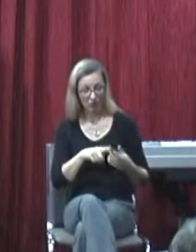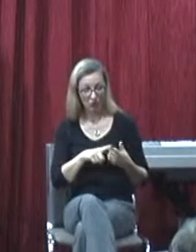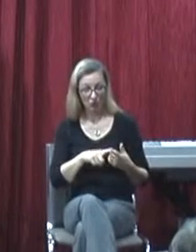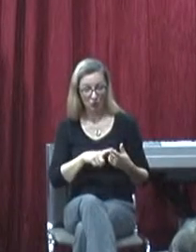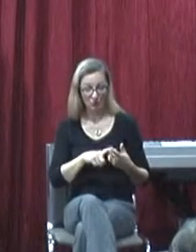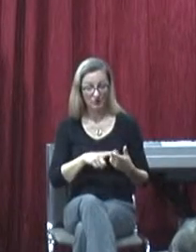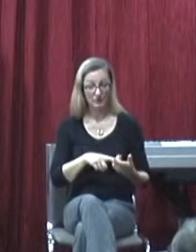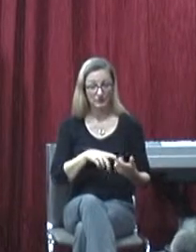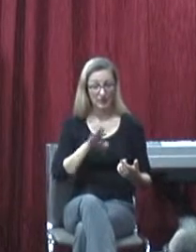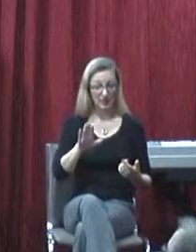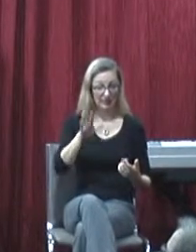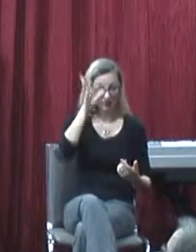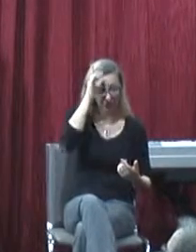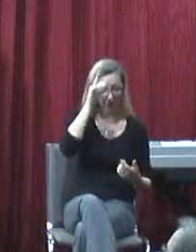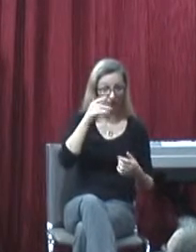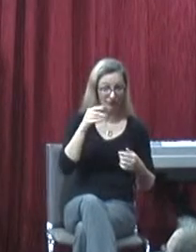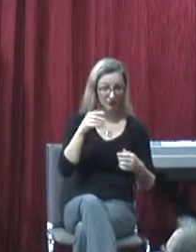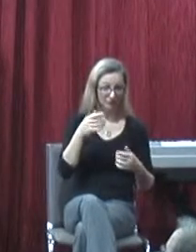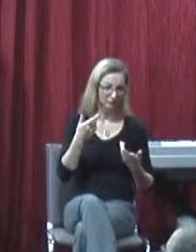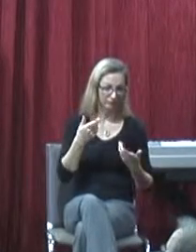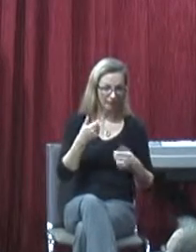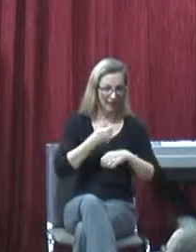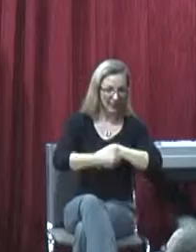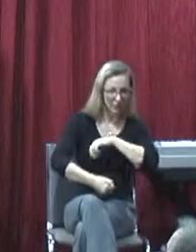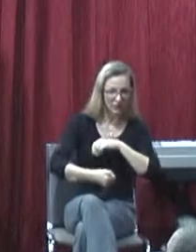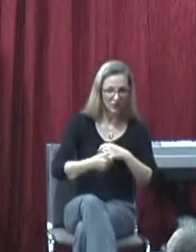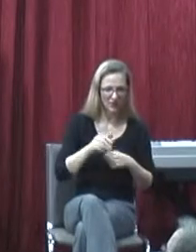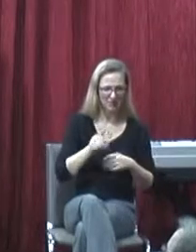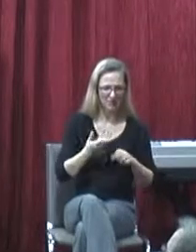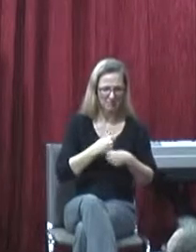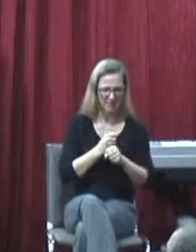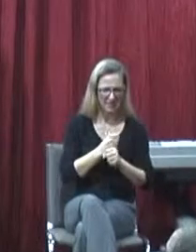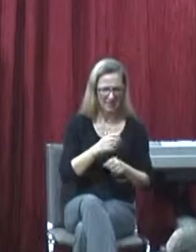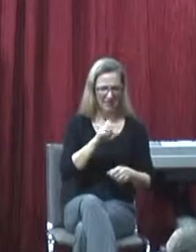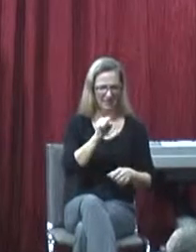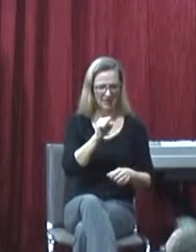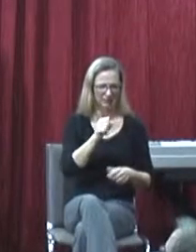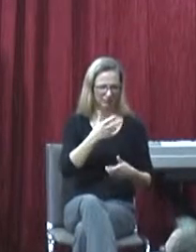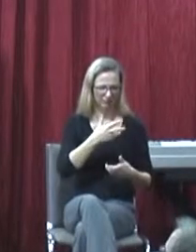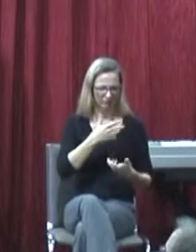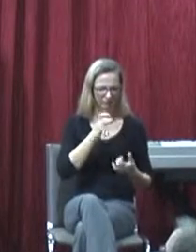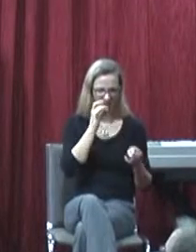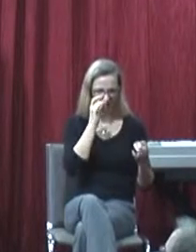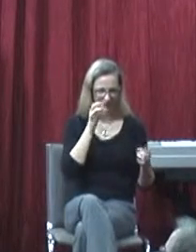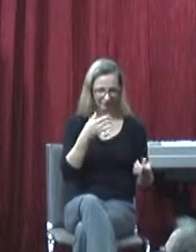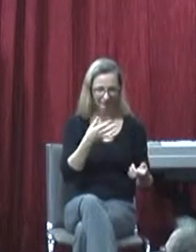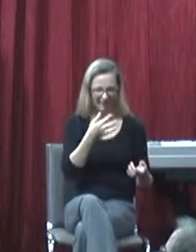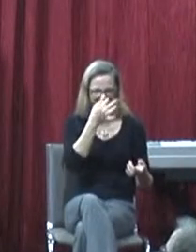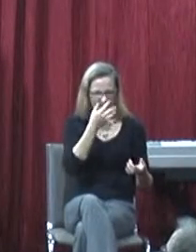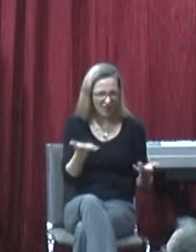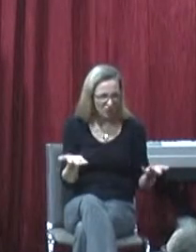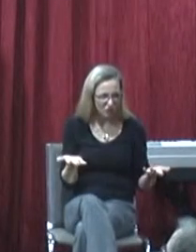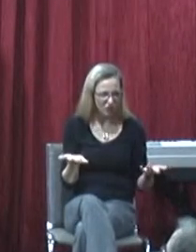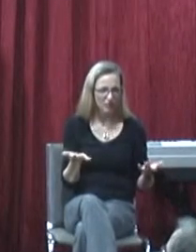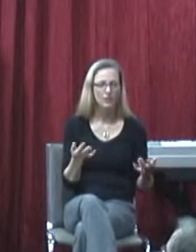him a stench? Verse 31, but they said, "Should he treat our sister like a prostitute?"